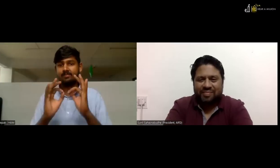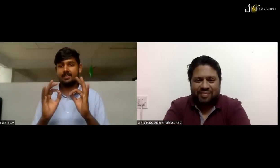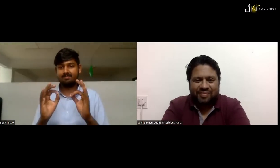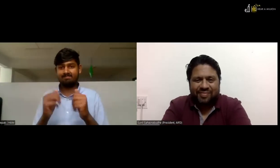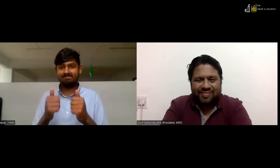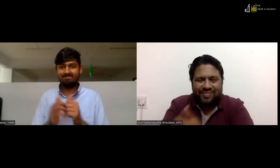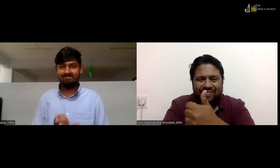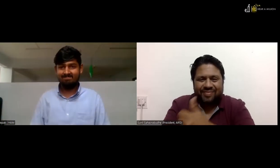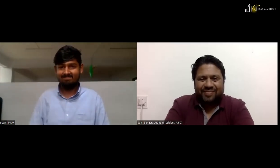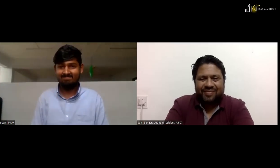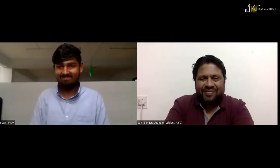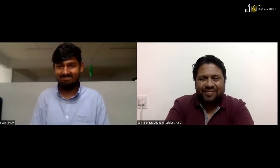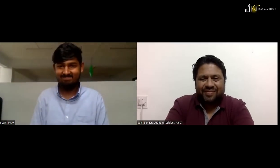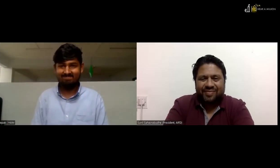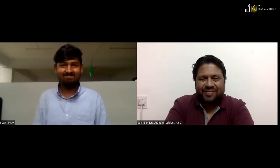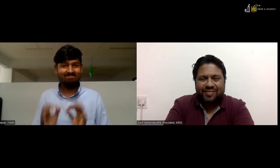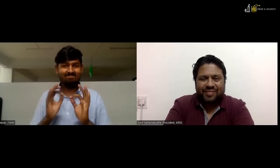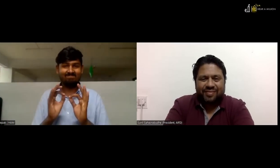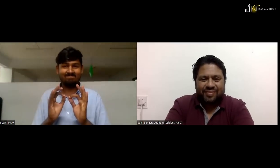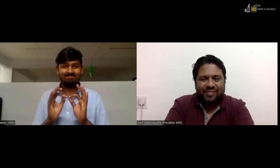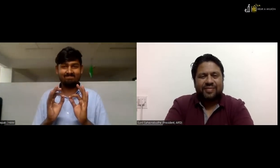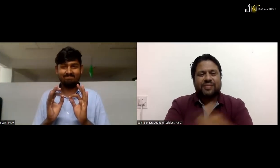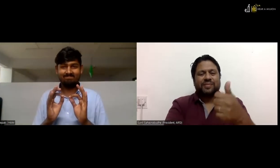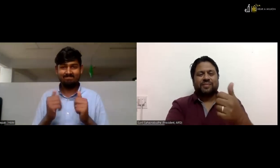Hey, yeah, okay.